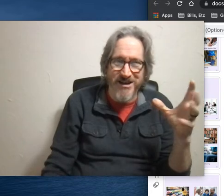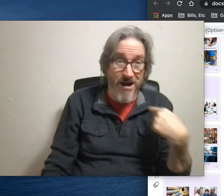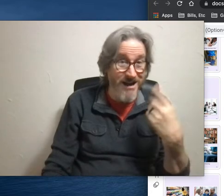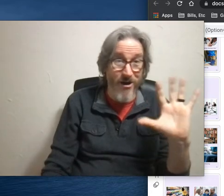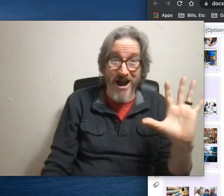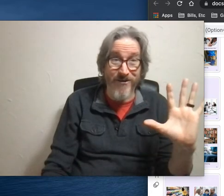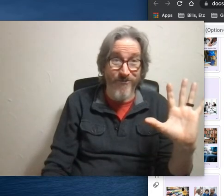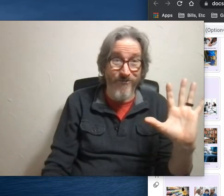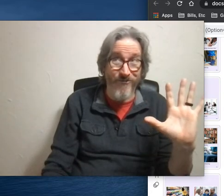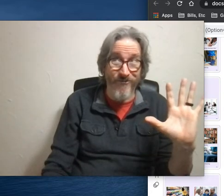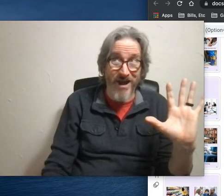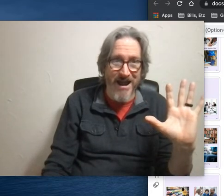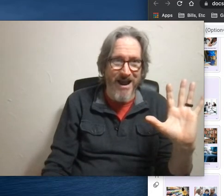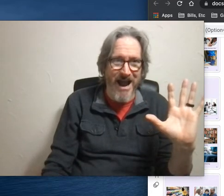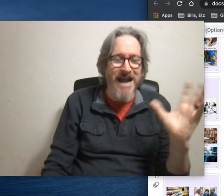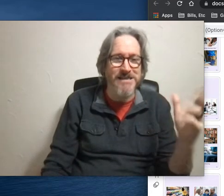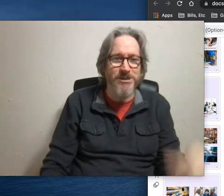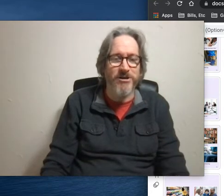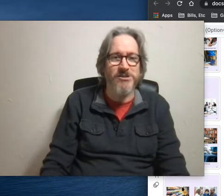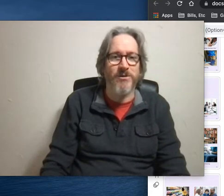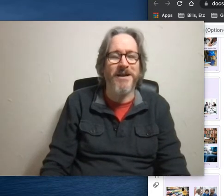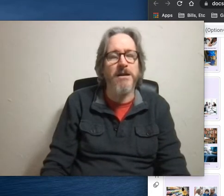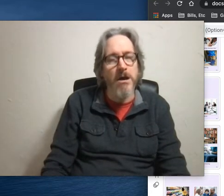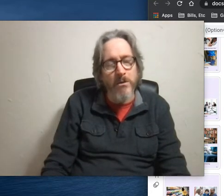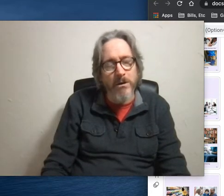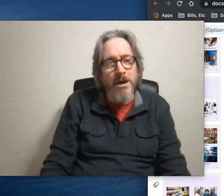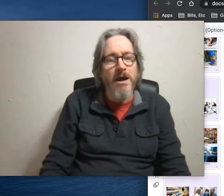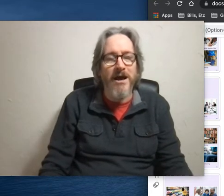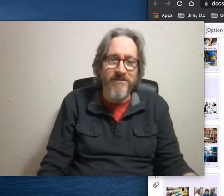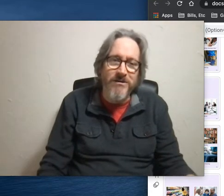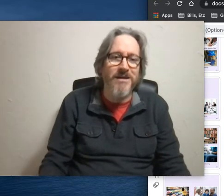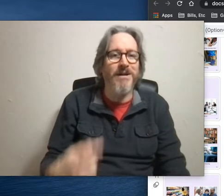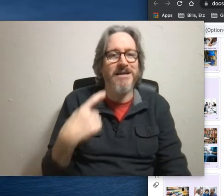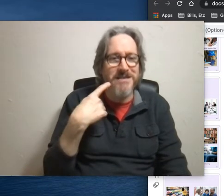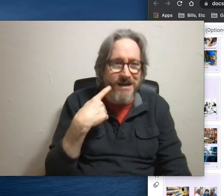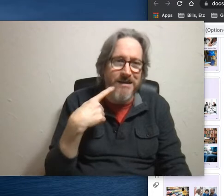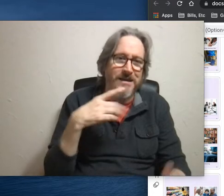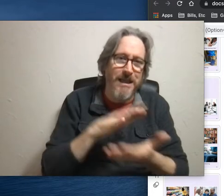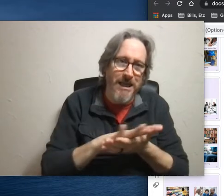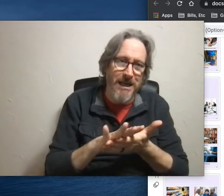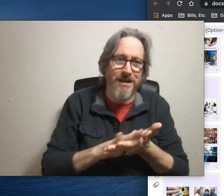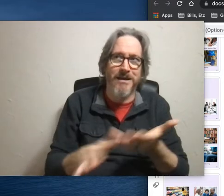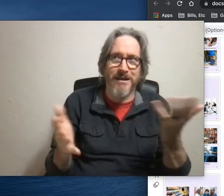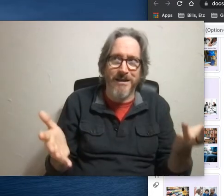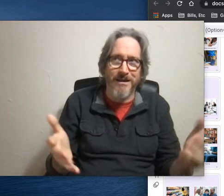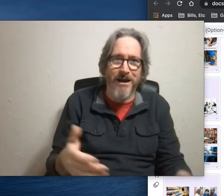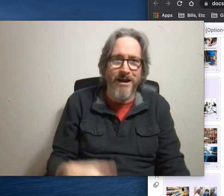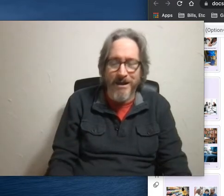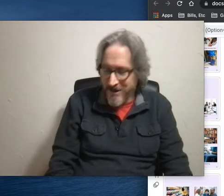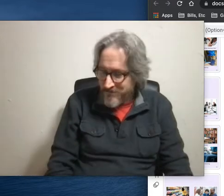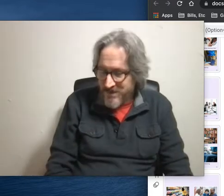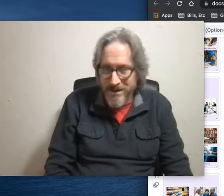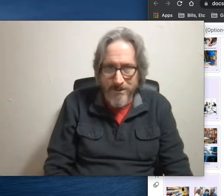novice signer, I know I had some experiences where I'm like, no, I have to get my teeth cleaned.